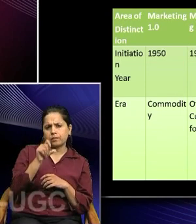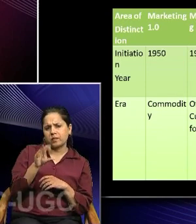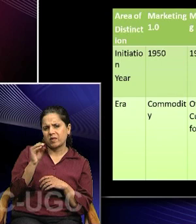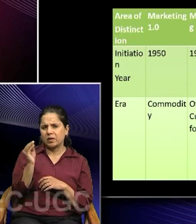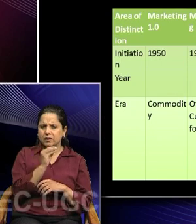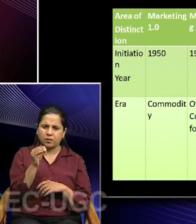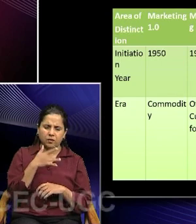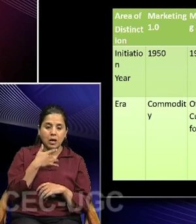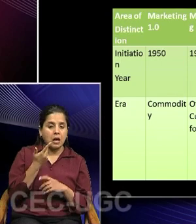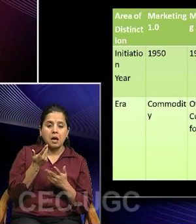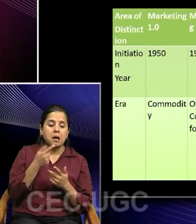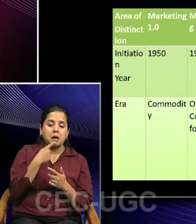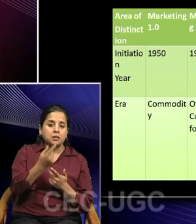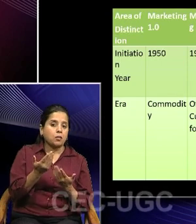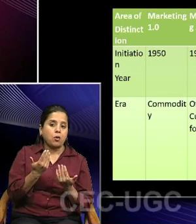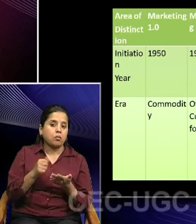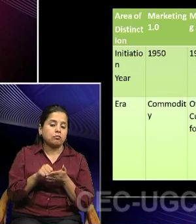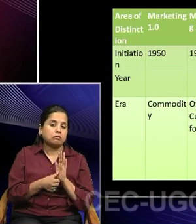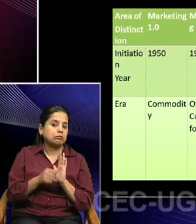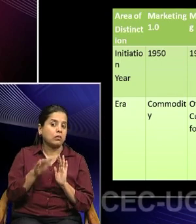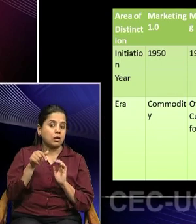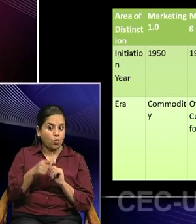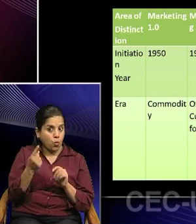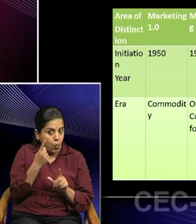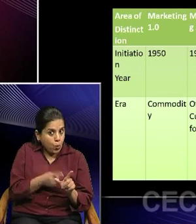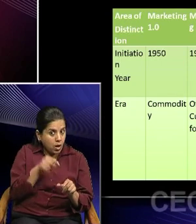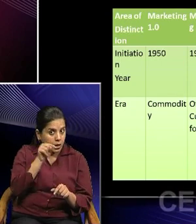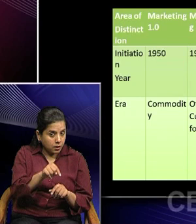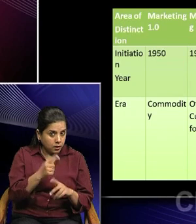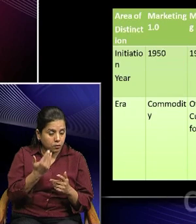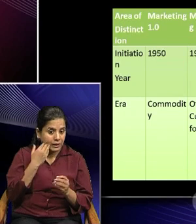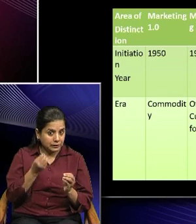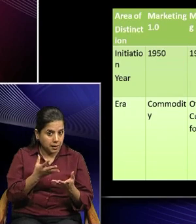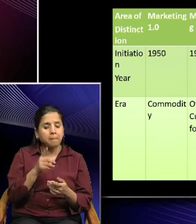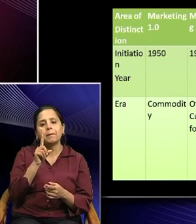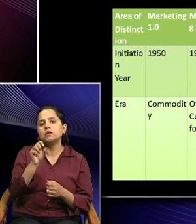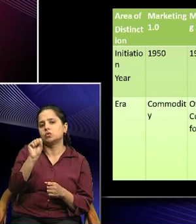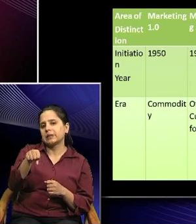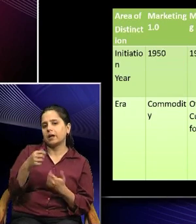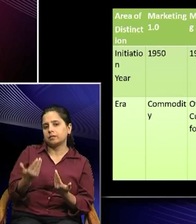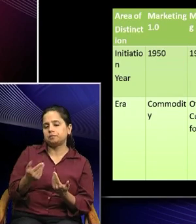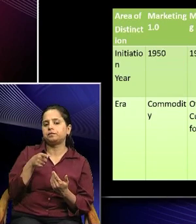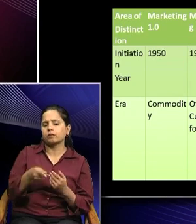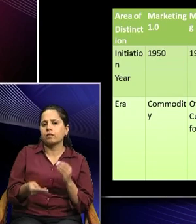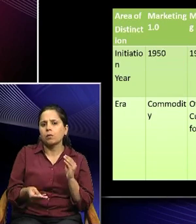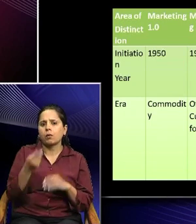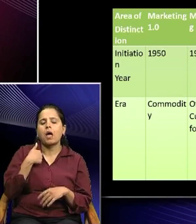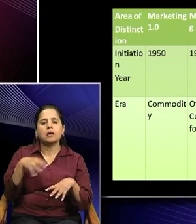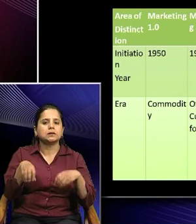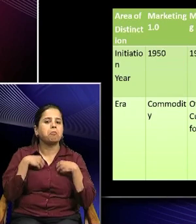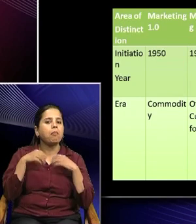roughly, although I cannot say that precisely this is the only year when it was started, but yes, increasingly we accept